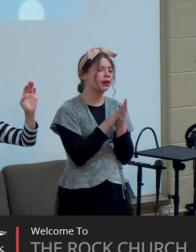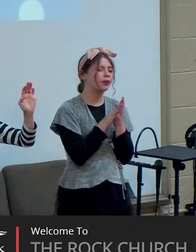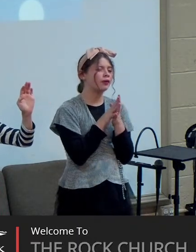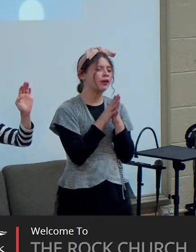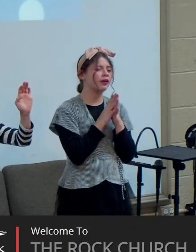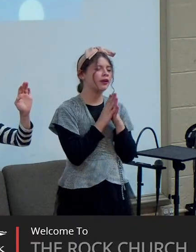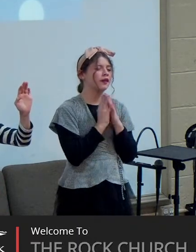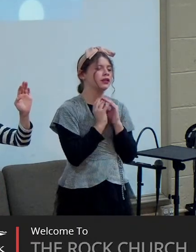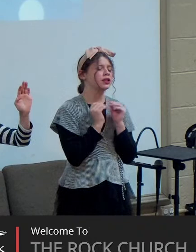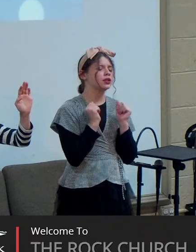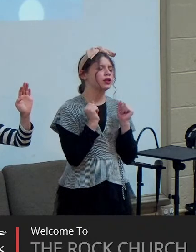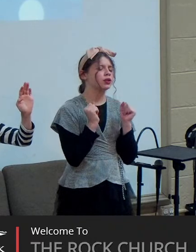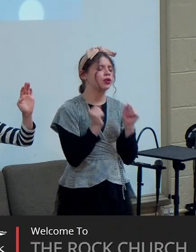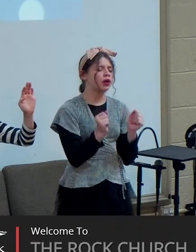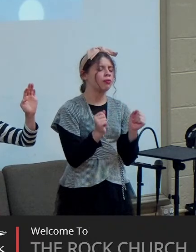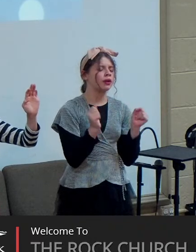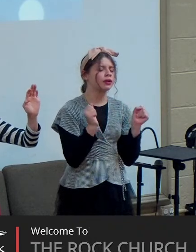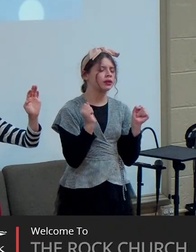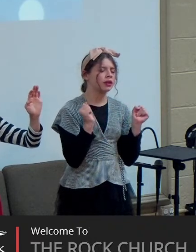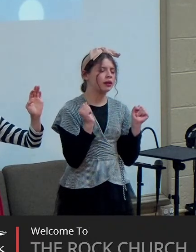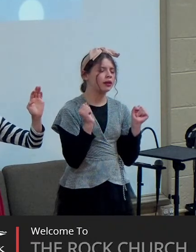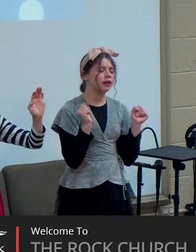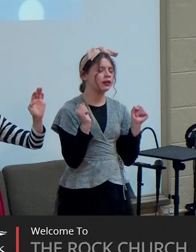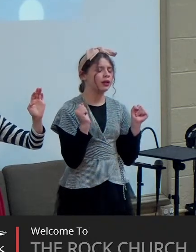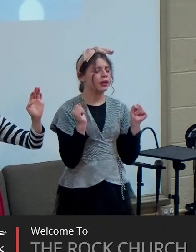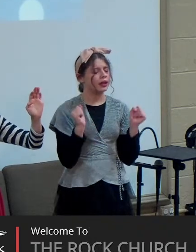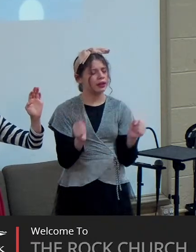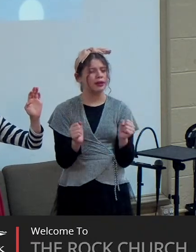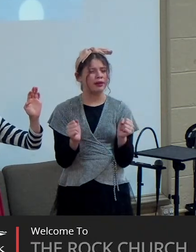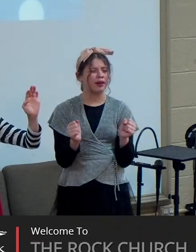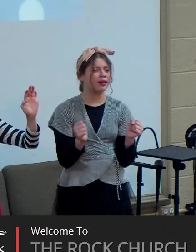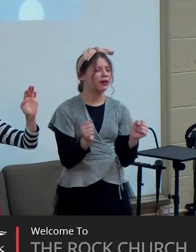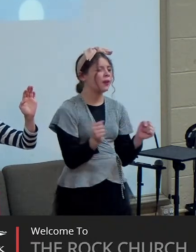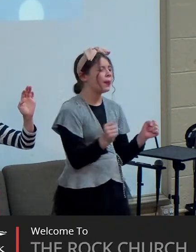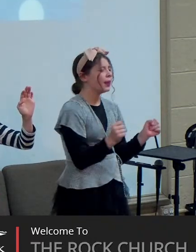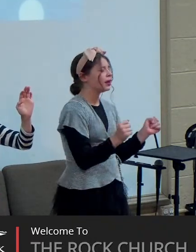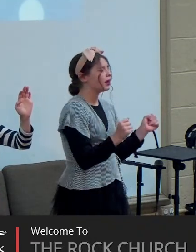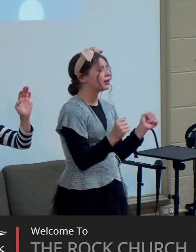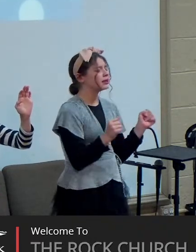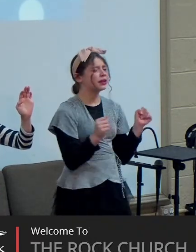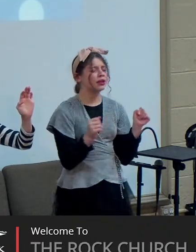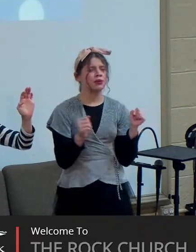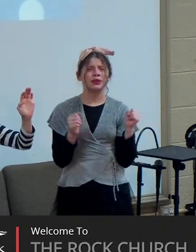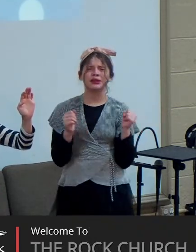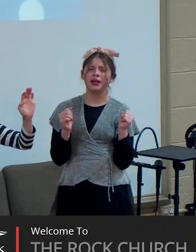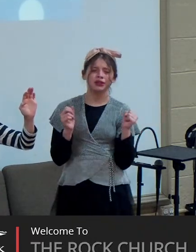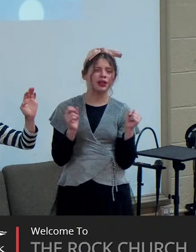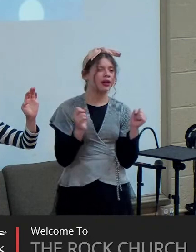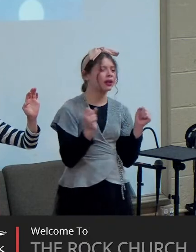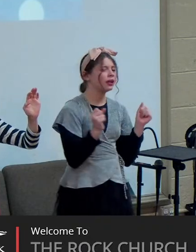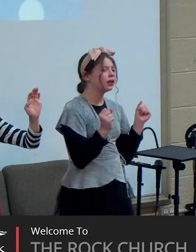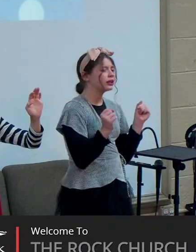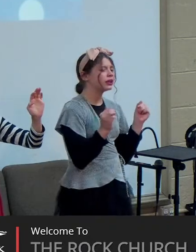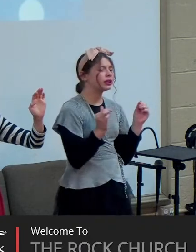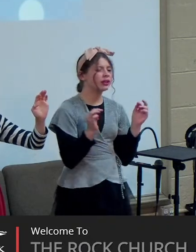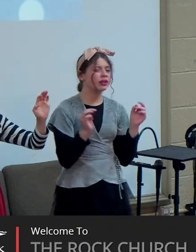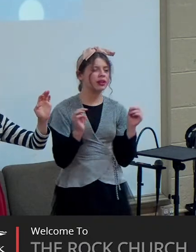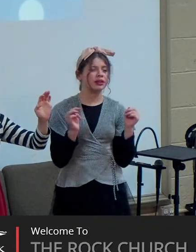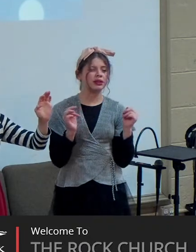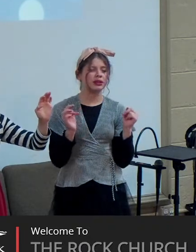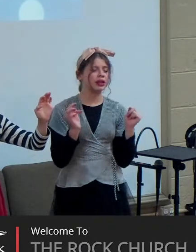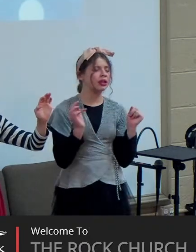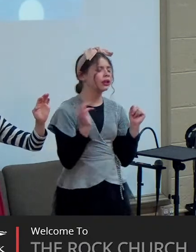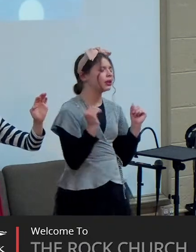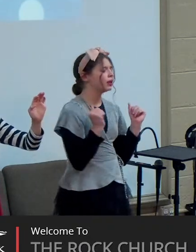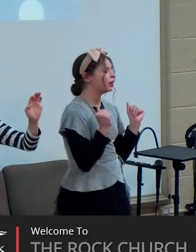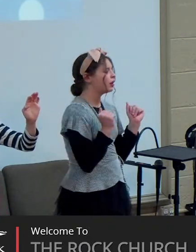let, amen, there be a completely wonderful healing in this work, Lord. And I pray for all these needs that have been spoken, Lord